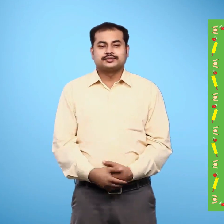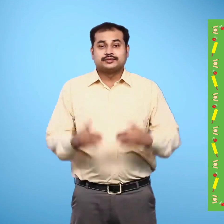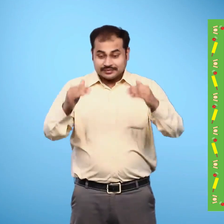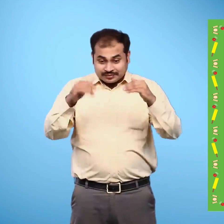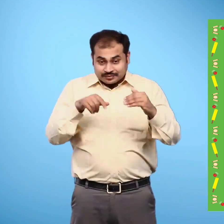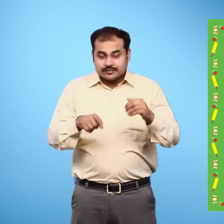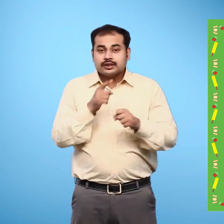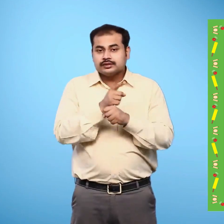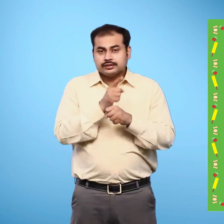Footnote.